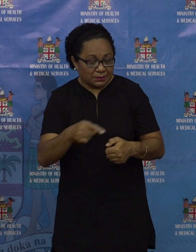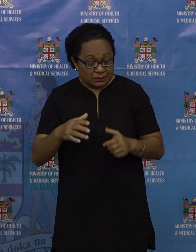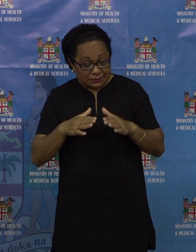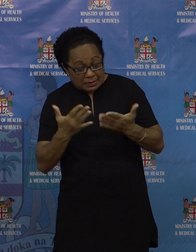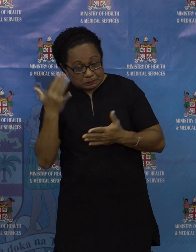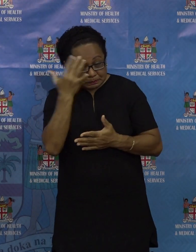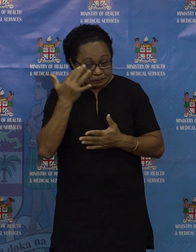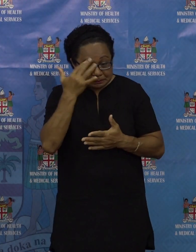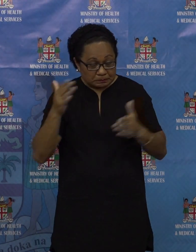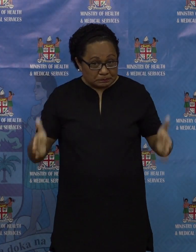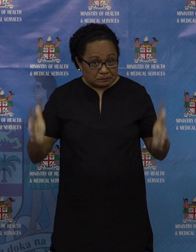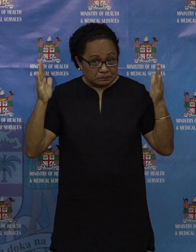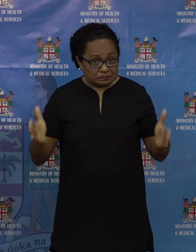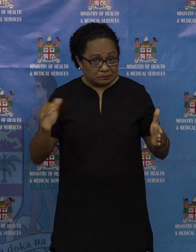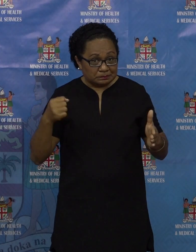border entirely.